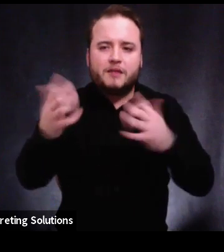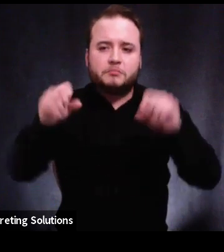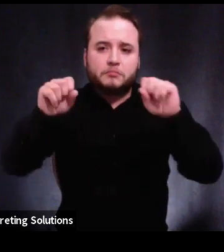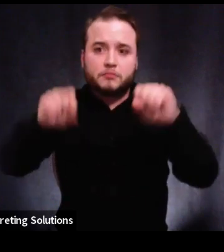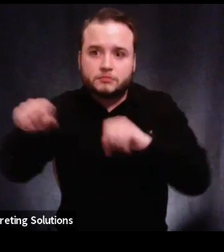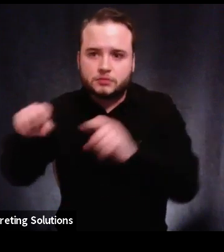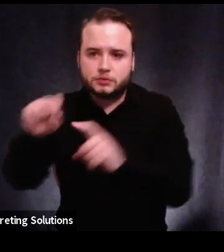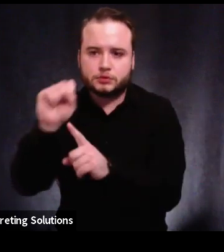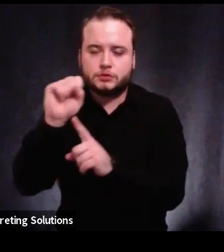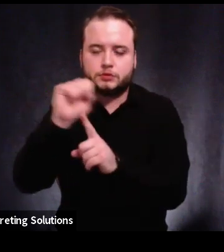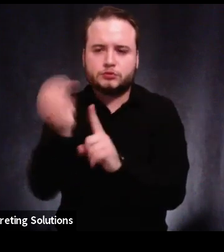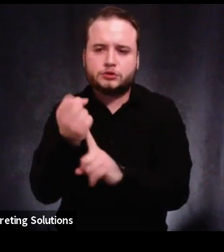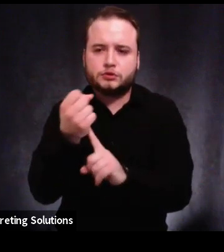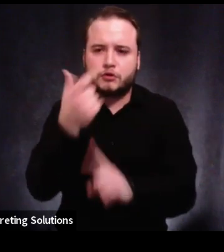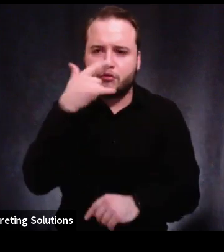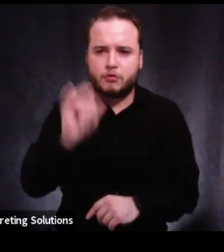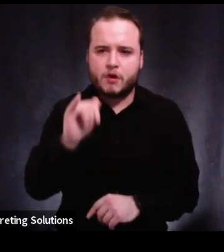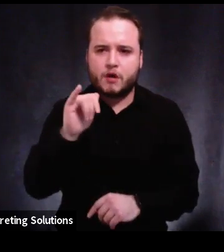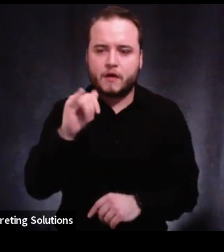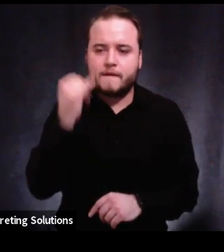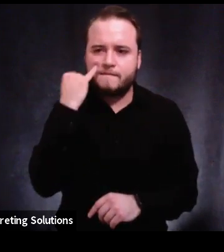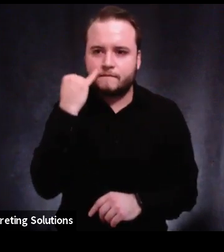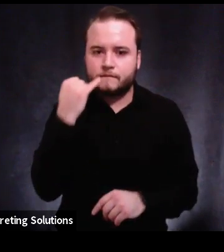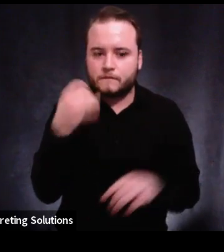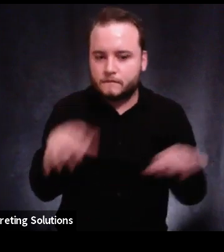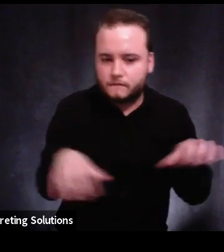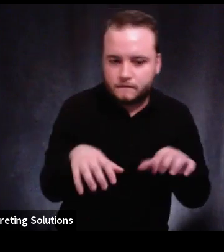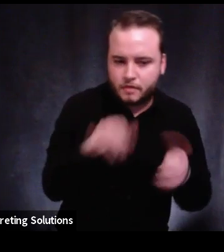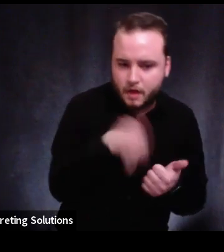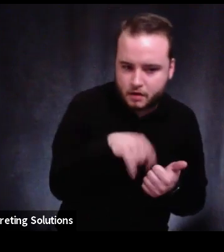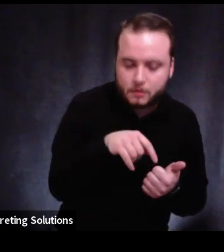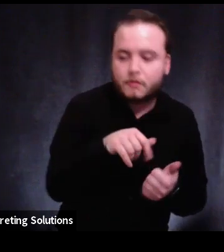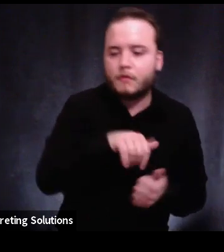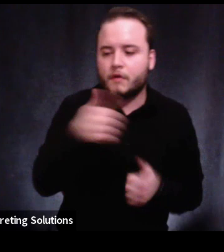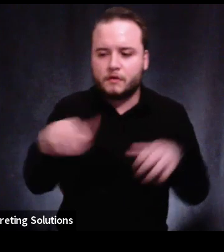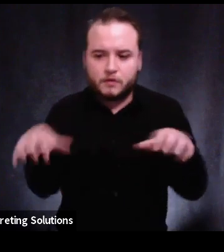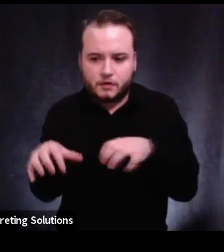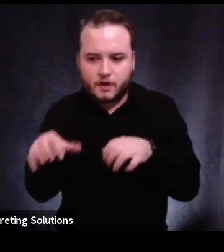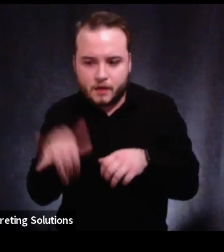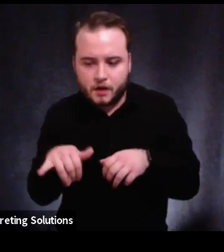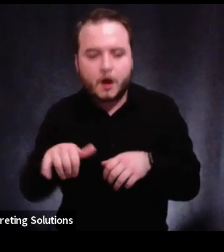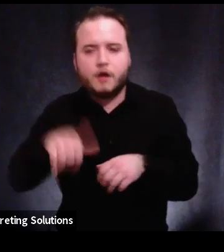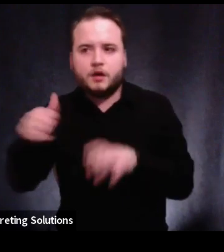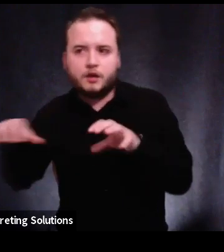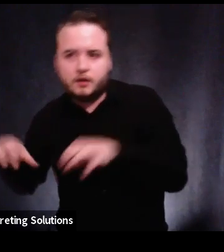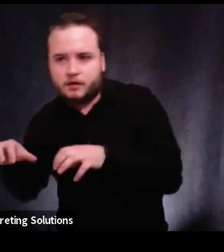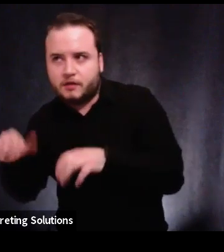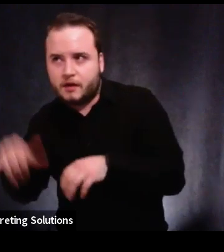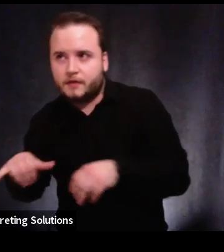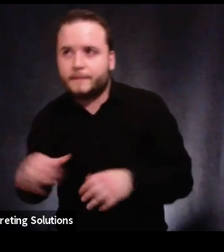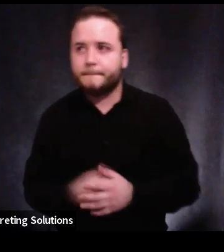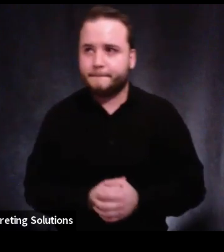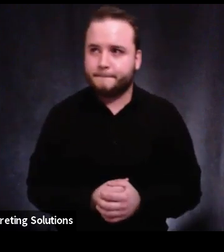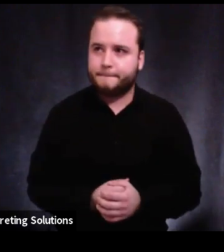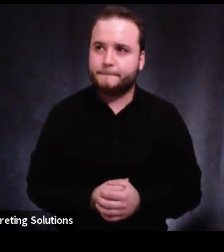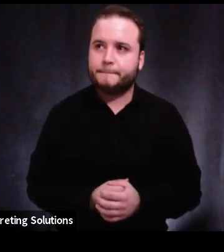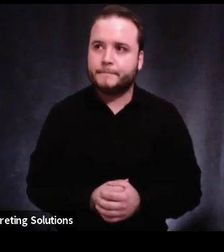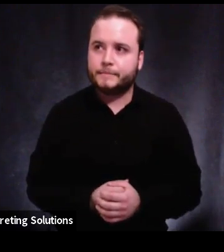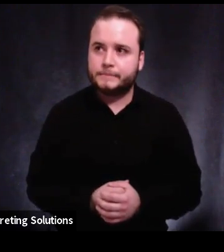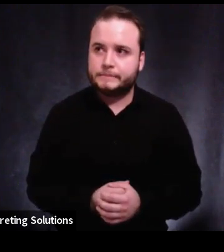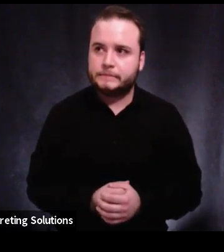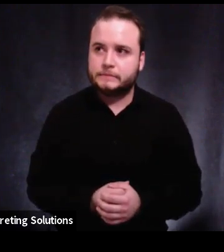we've asked sort of others in the community as well as on the media, sort of what scenarios